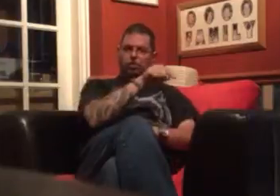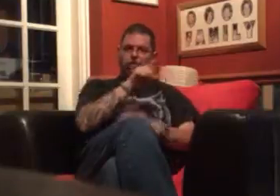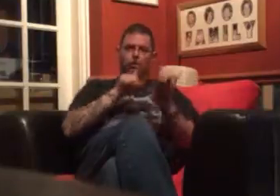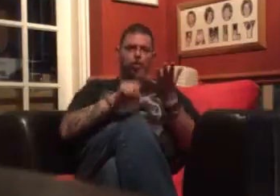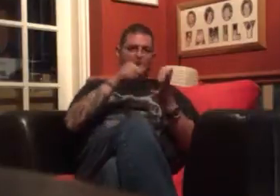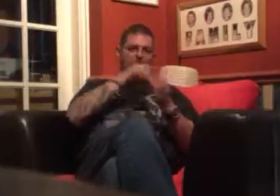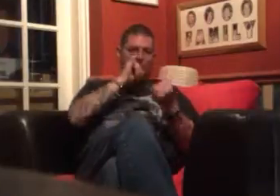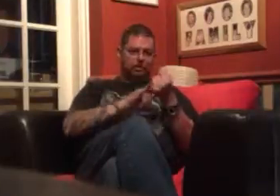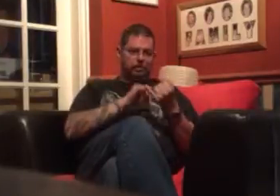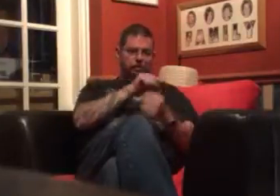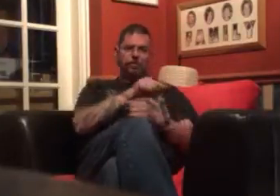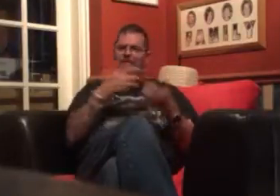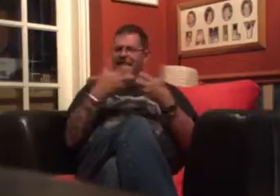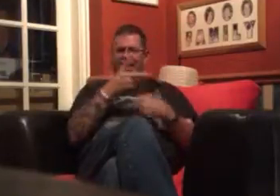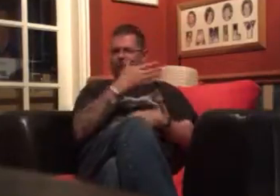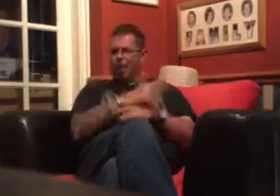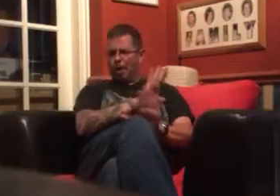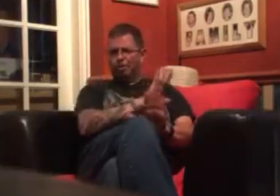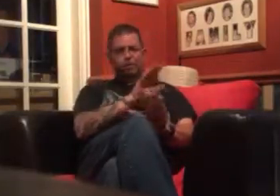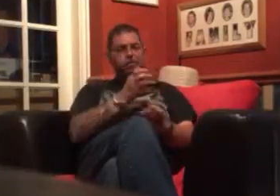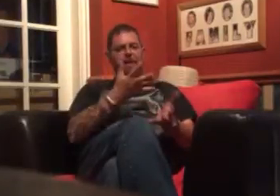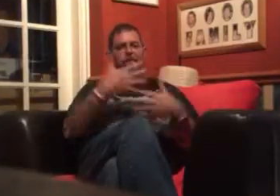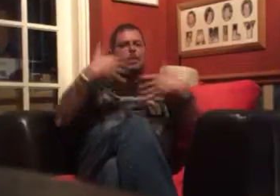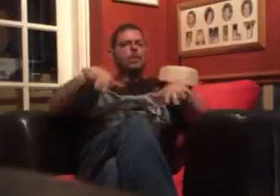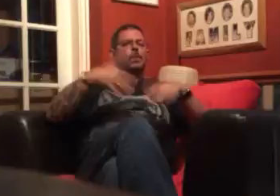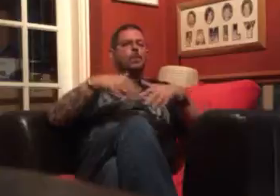Firstly, we'll focus on UCAS and what exactly entails.